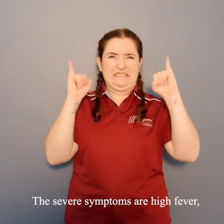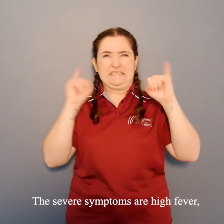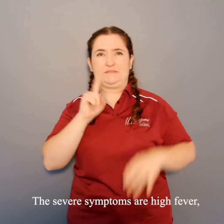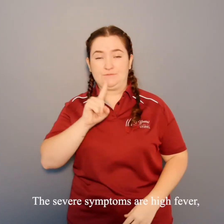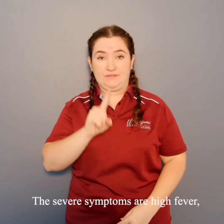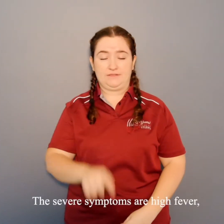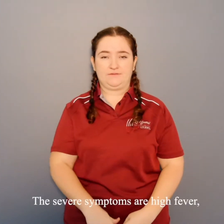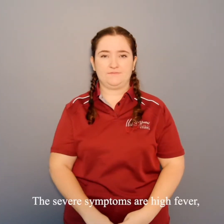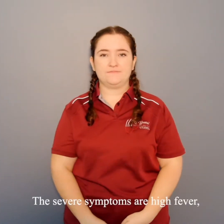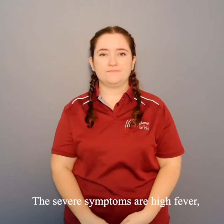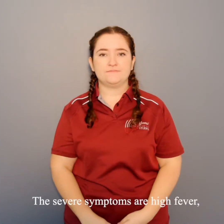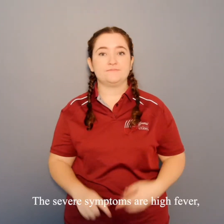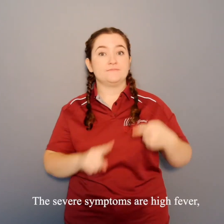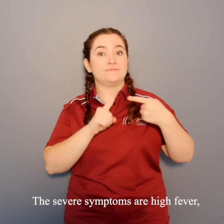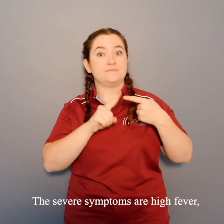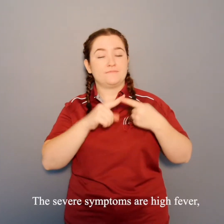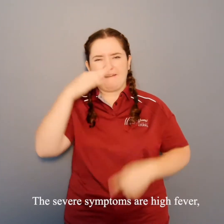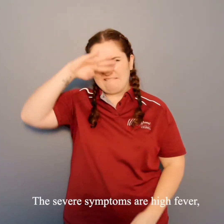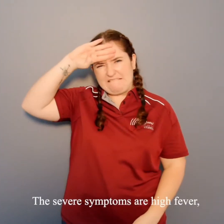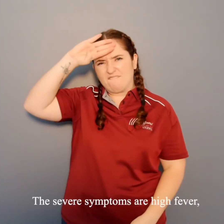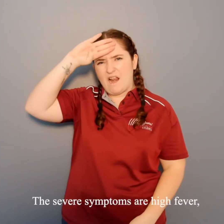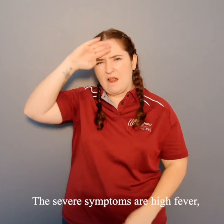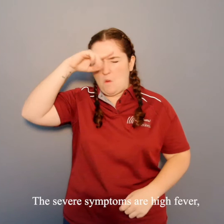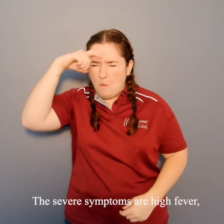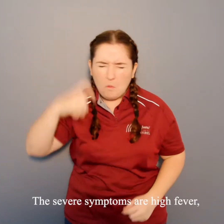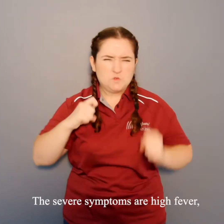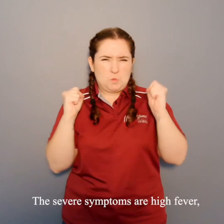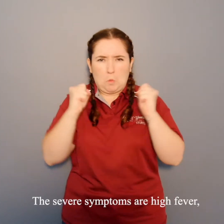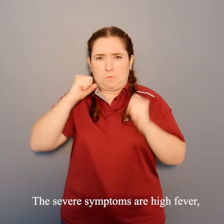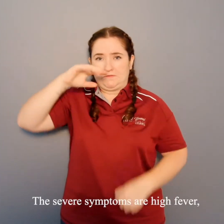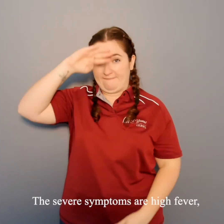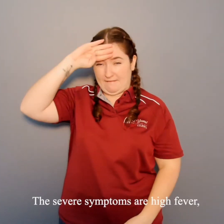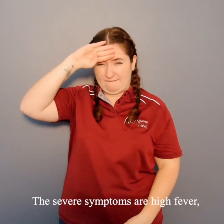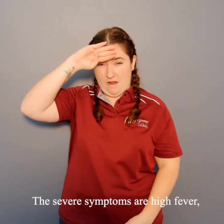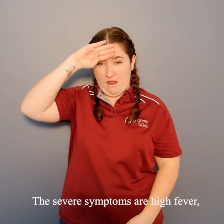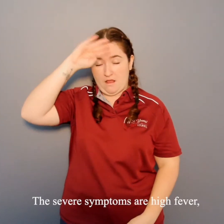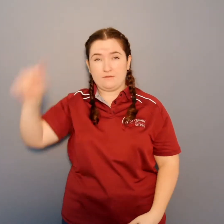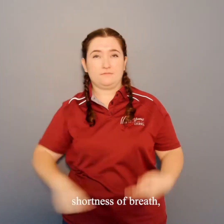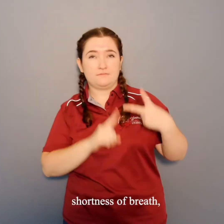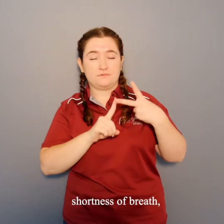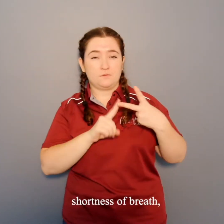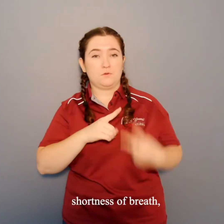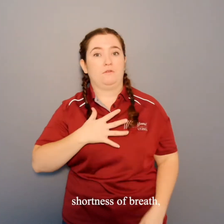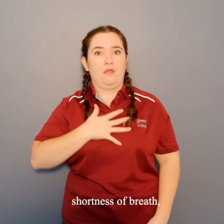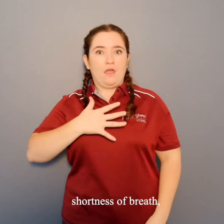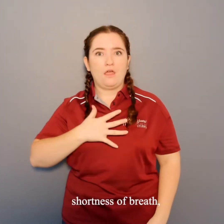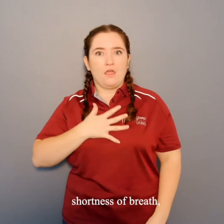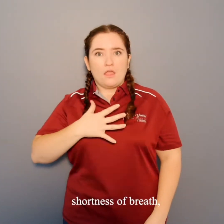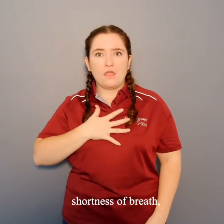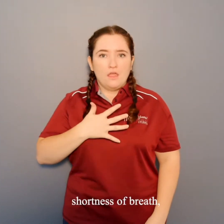And then the severe symptoms are a high fever, when you start feeling hot and cold, shortness of